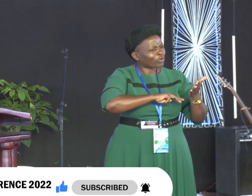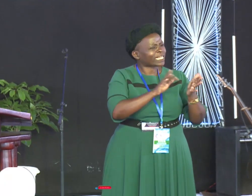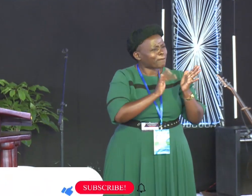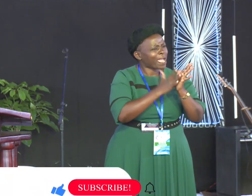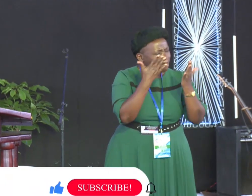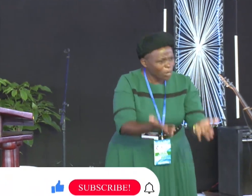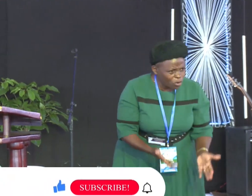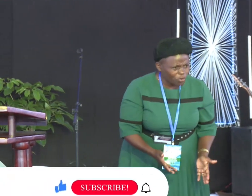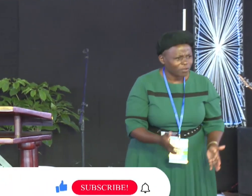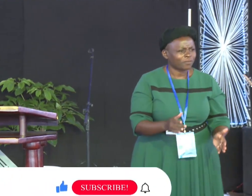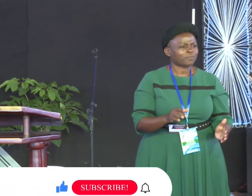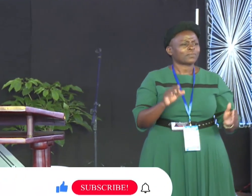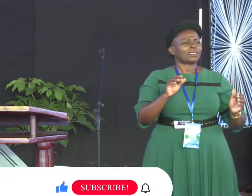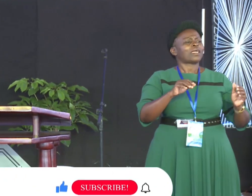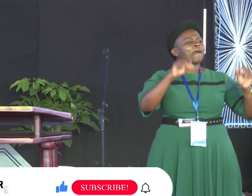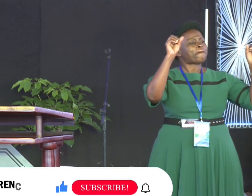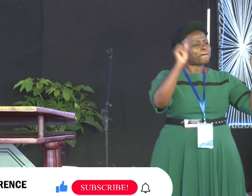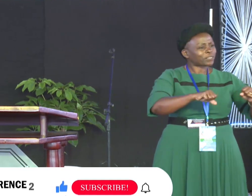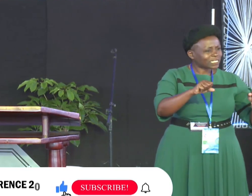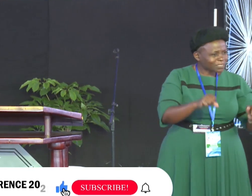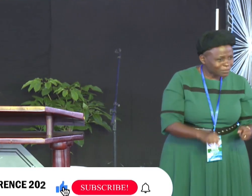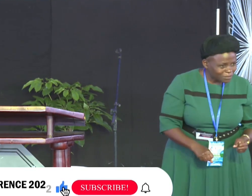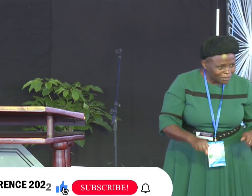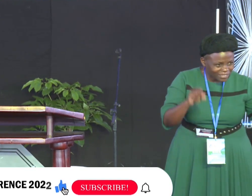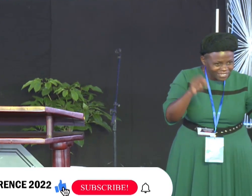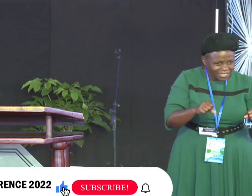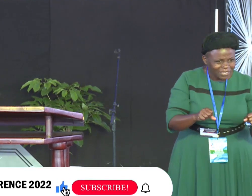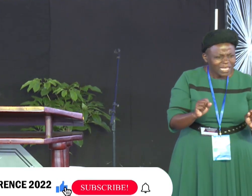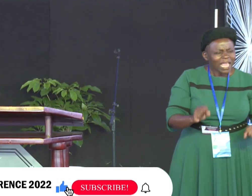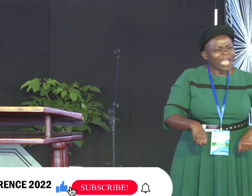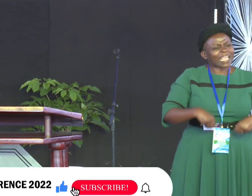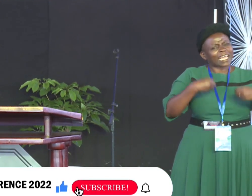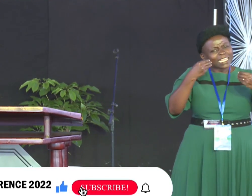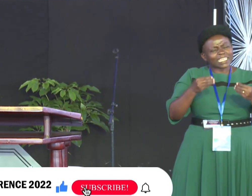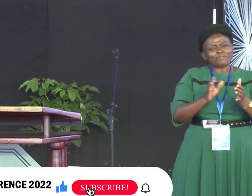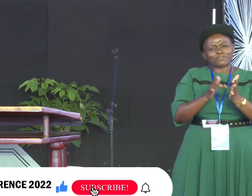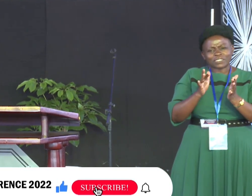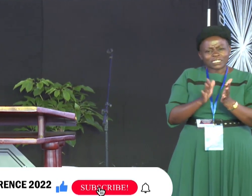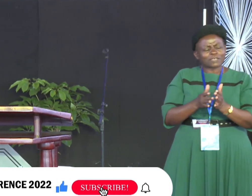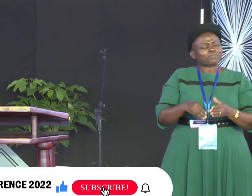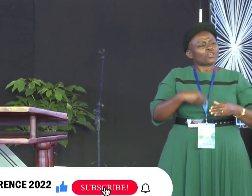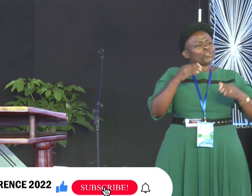Bible. I can't fail to give my Jesus 2 hours.